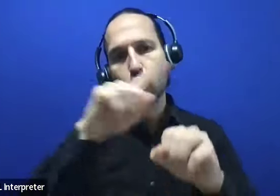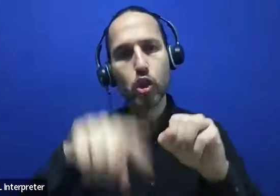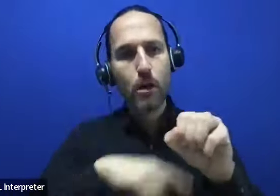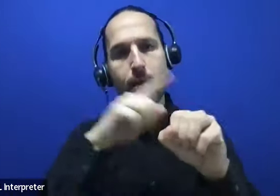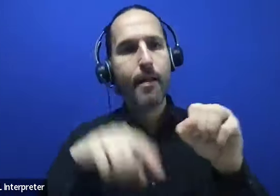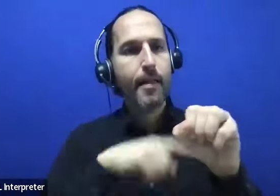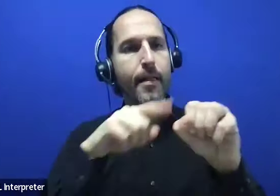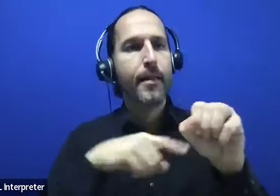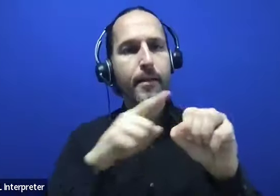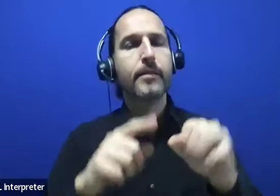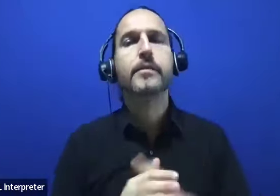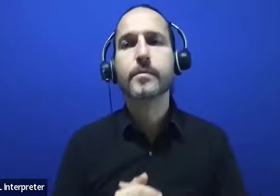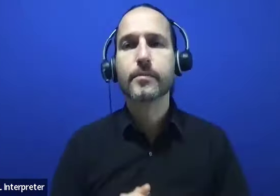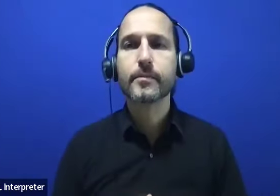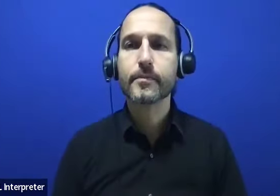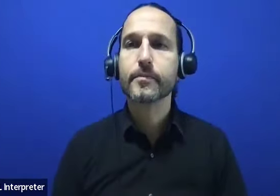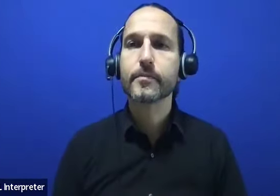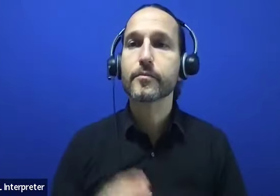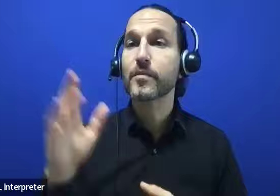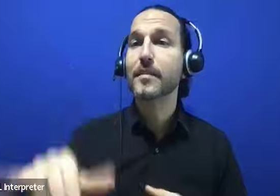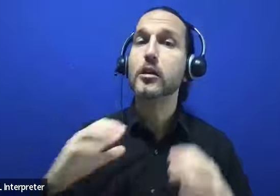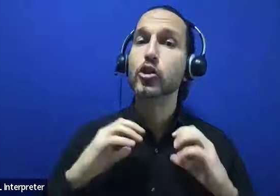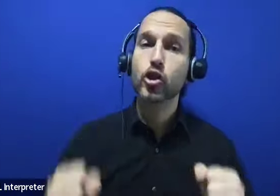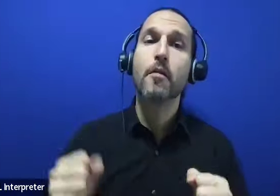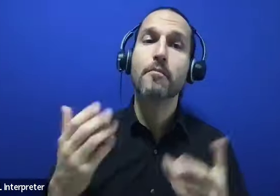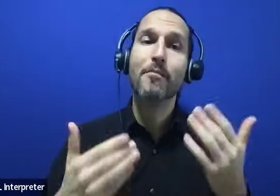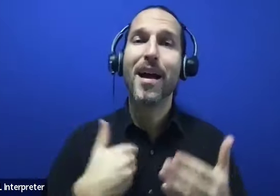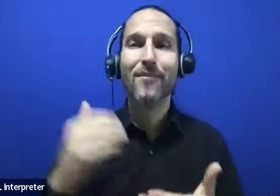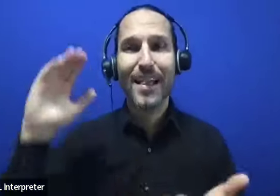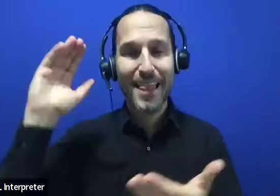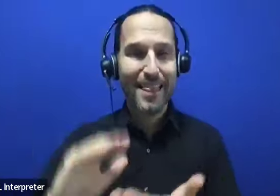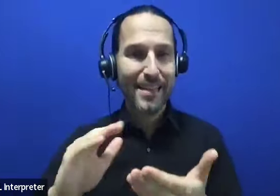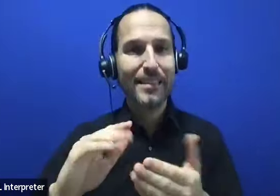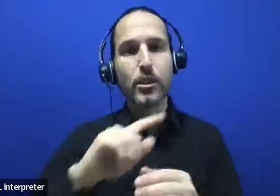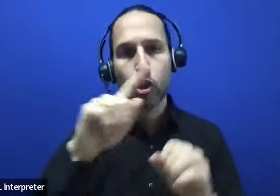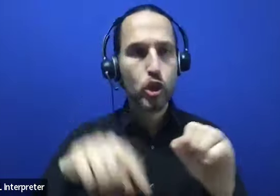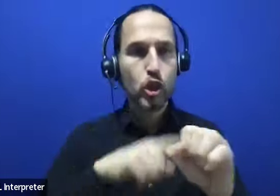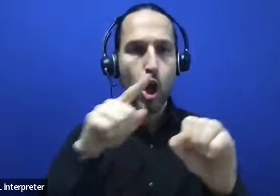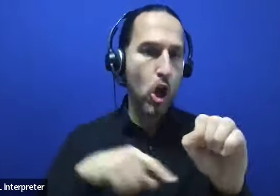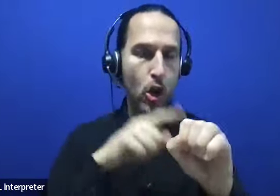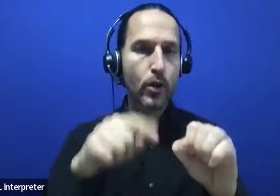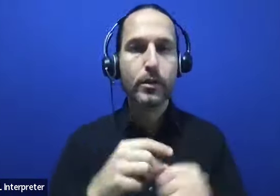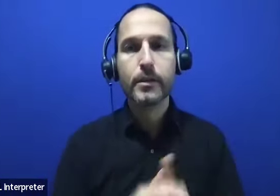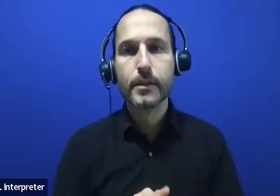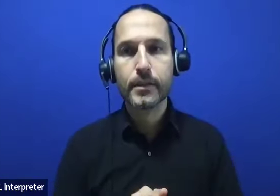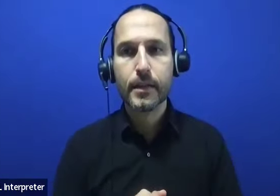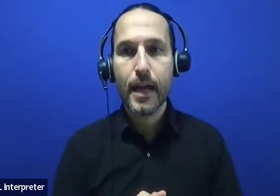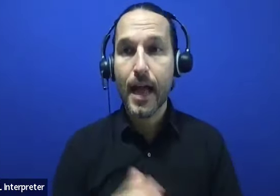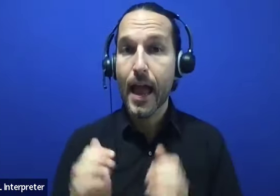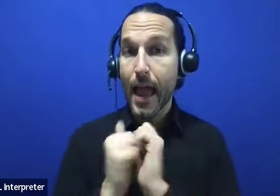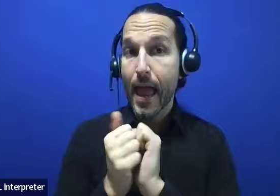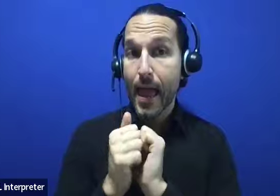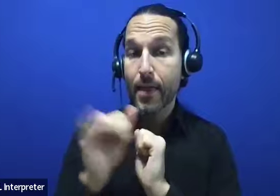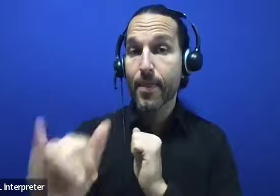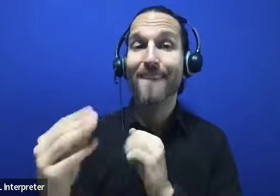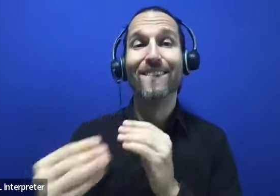on it, but for whatever reason in charge, sometimes it has one fewer turns. And exactly how that